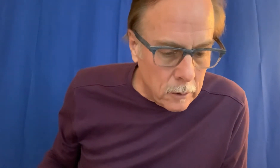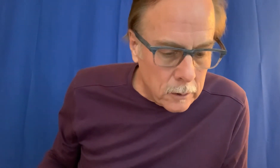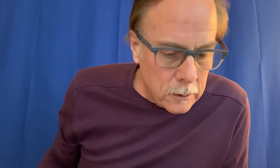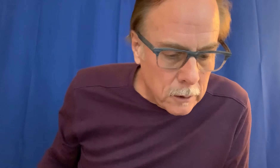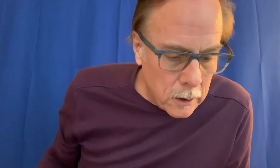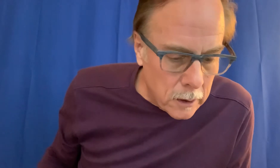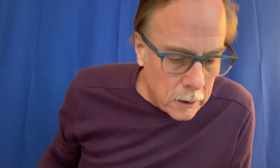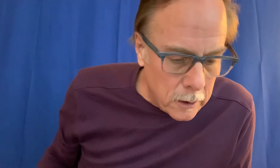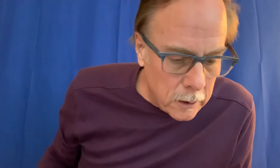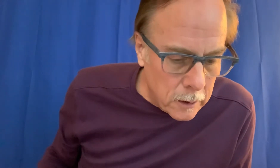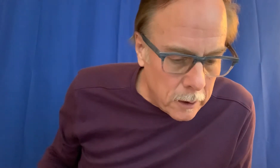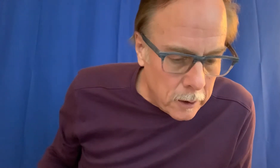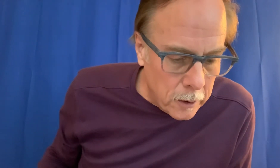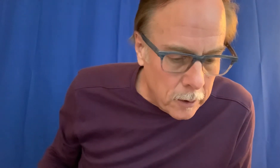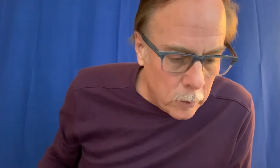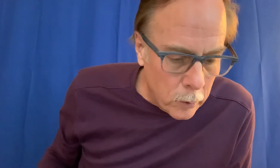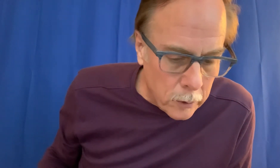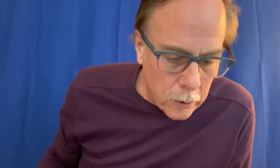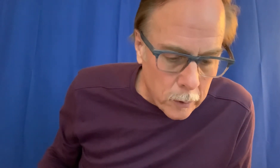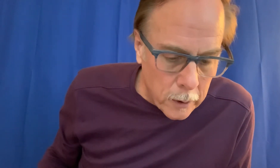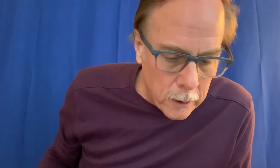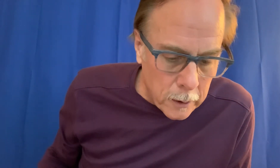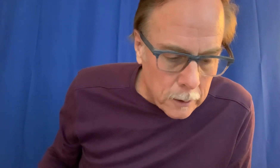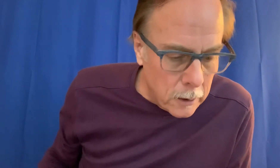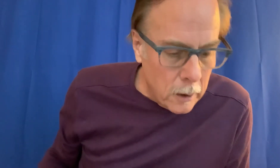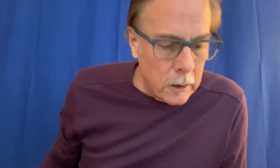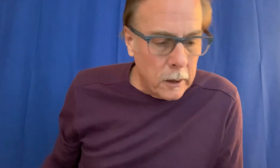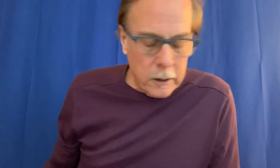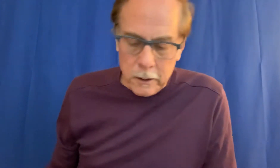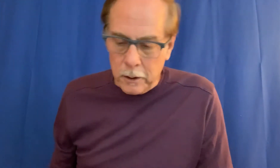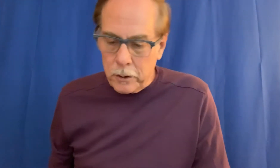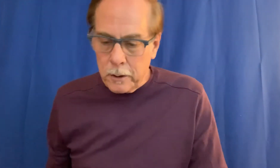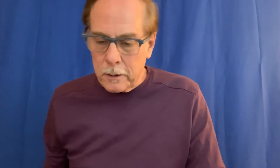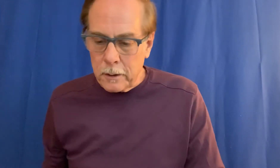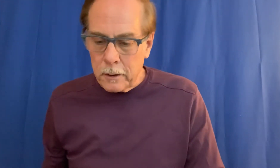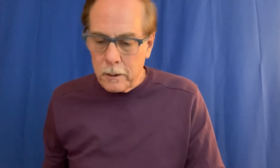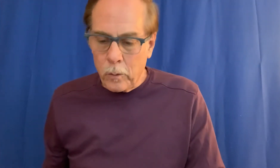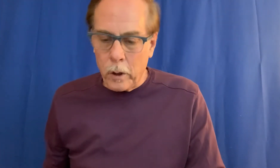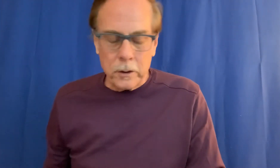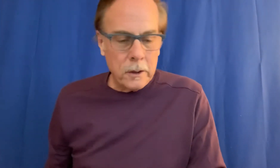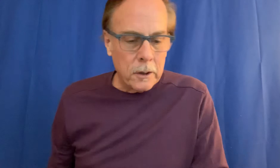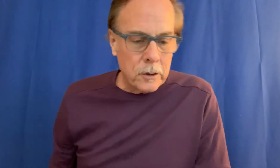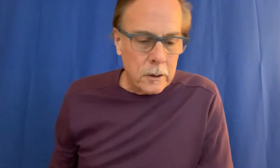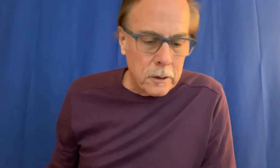Looks like here we're doing clean the dishes, wash the dishes.